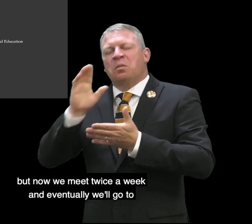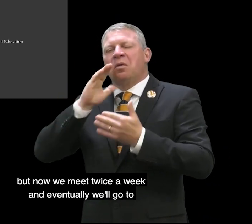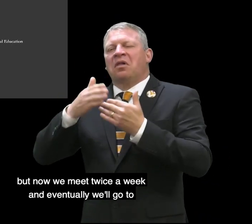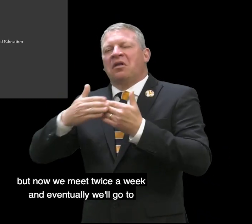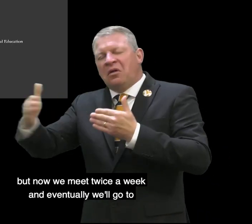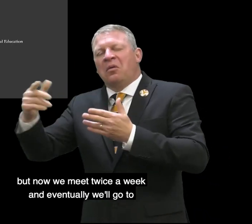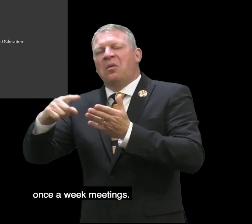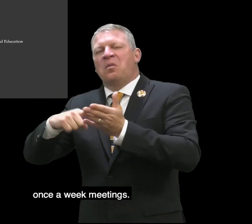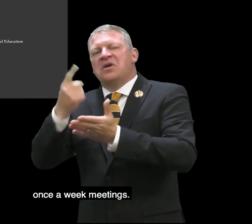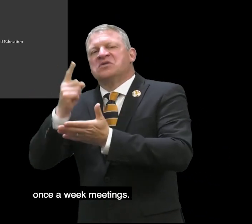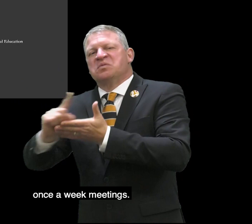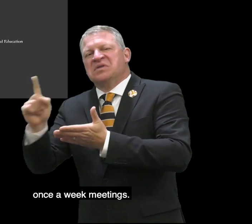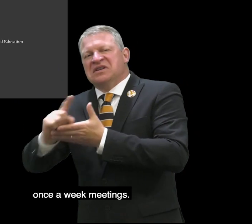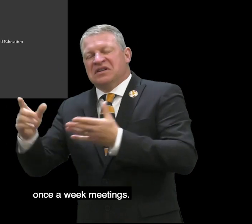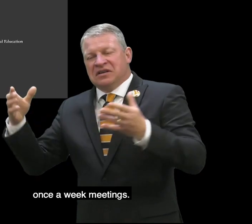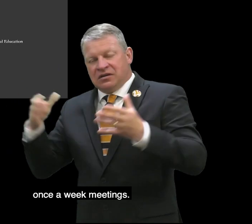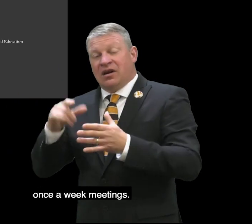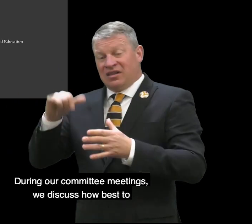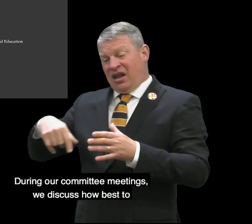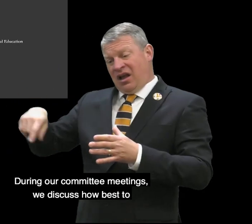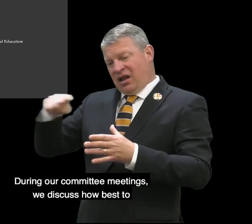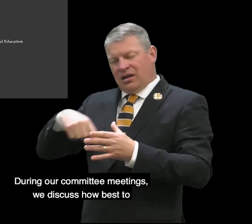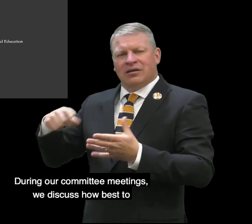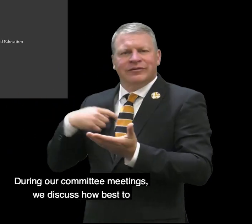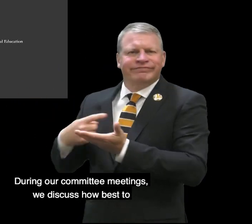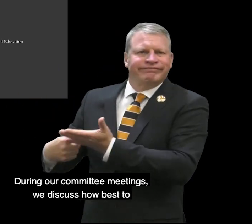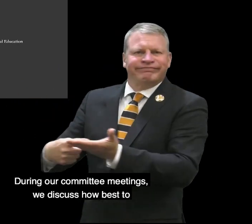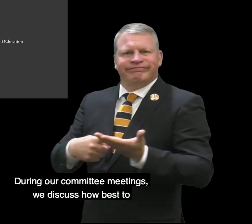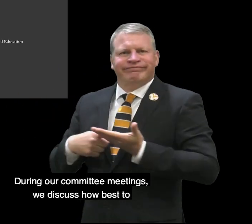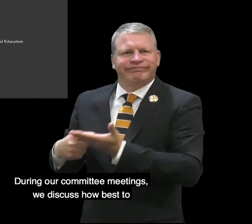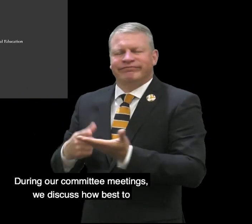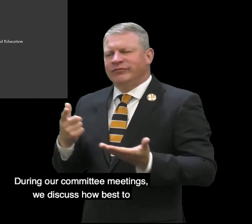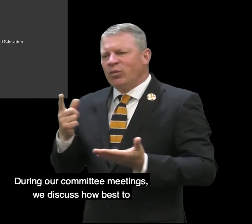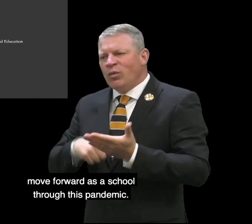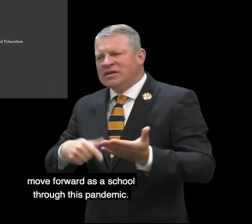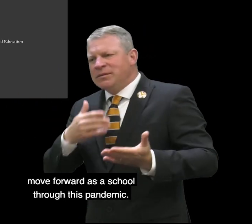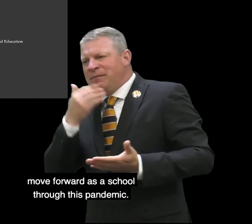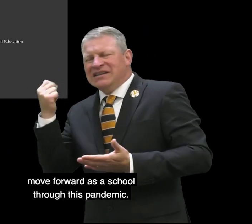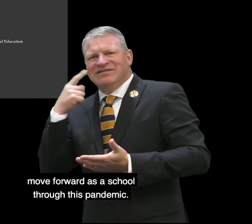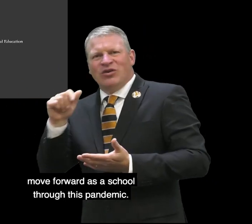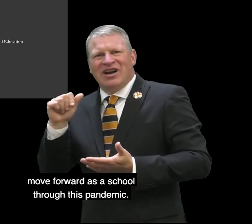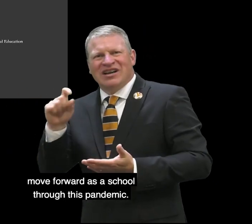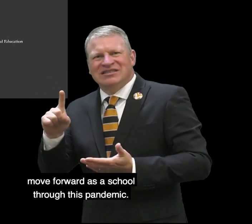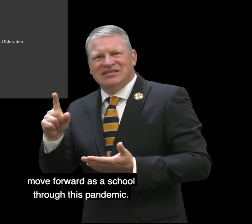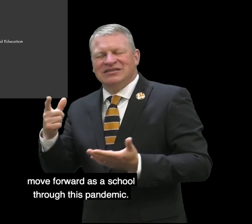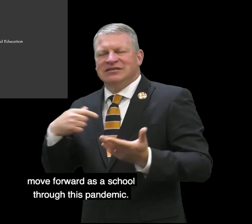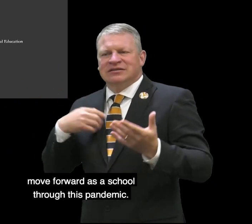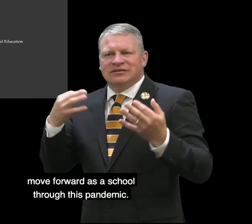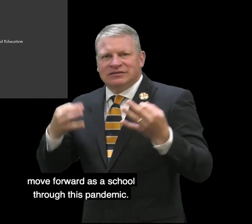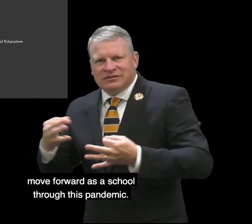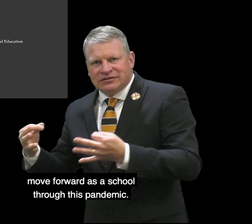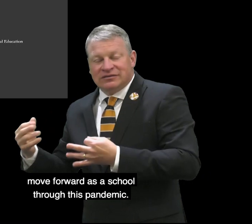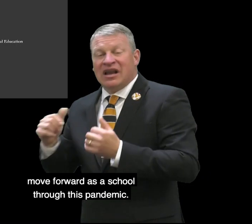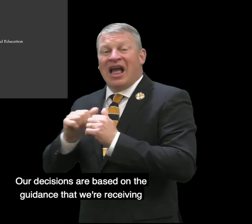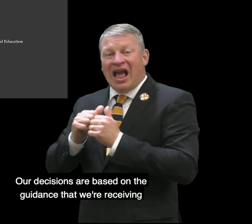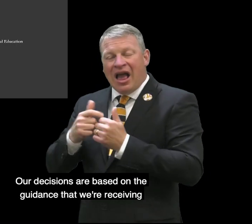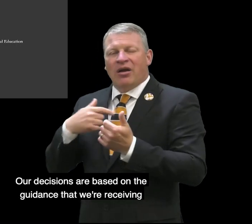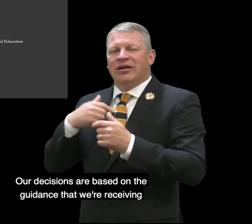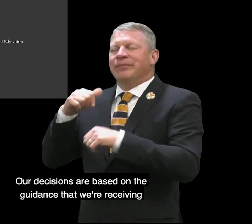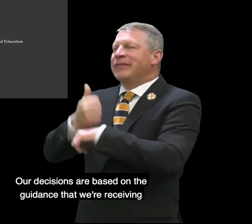daily basis, but now we meet twice a week and eventually will go to once-a-week meetings. During our committee meetings, we discuss how best to